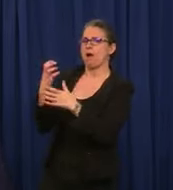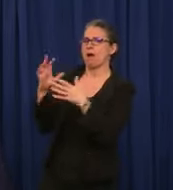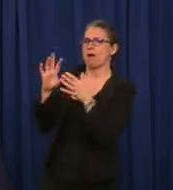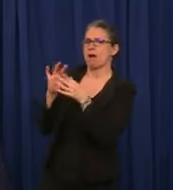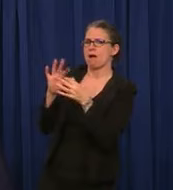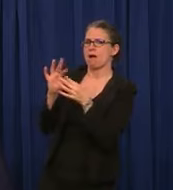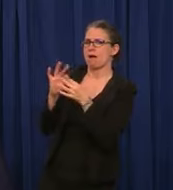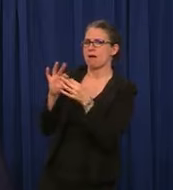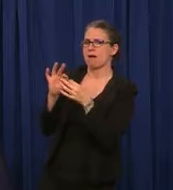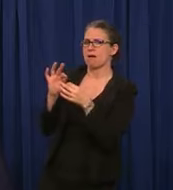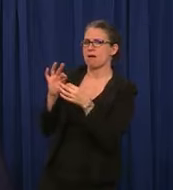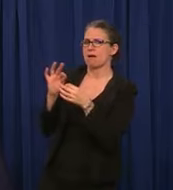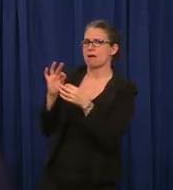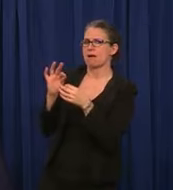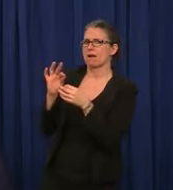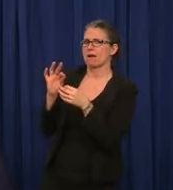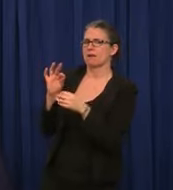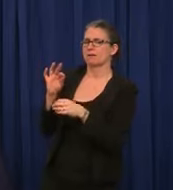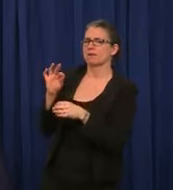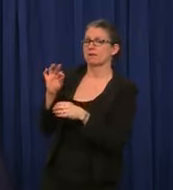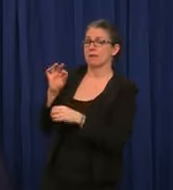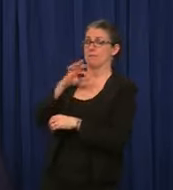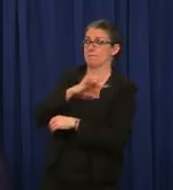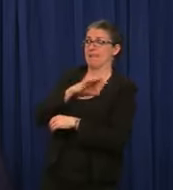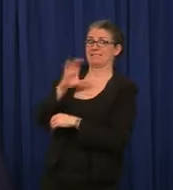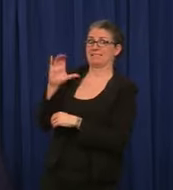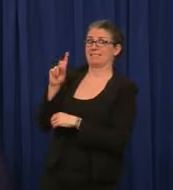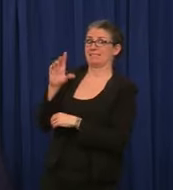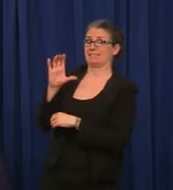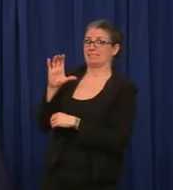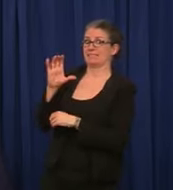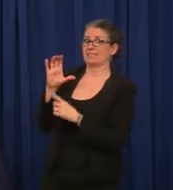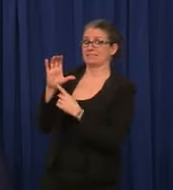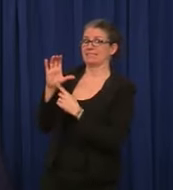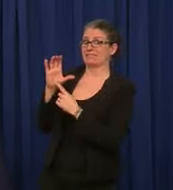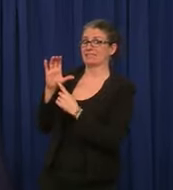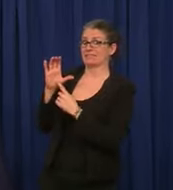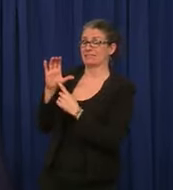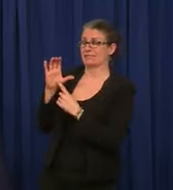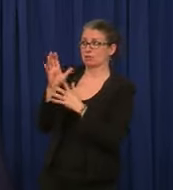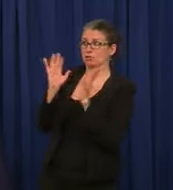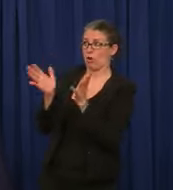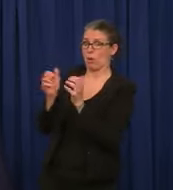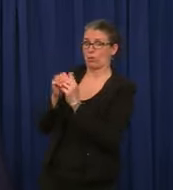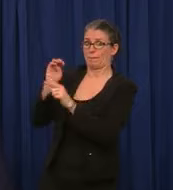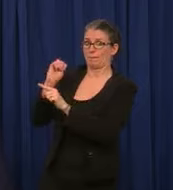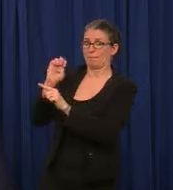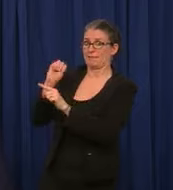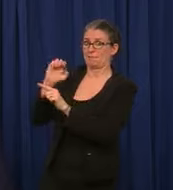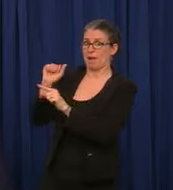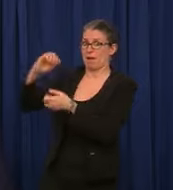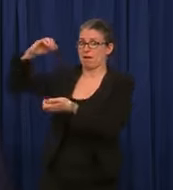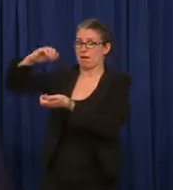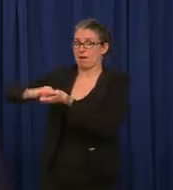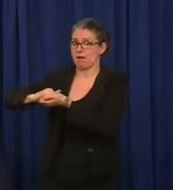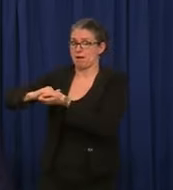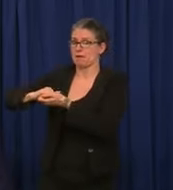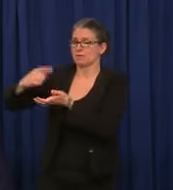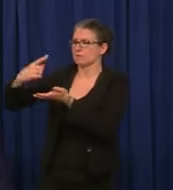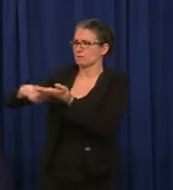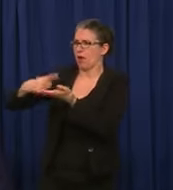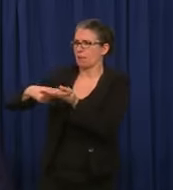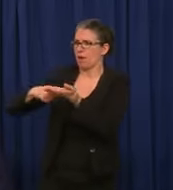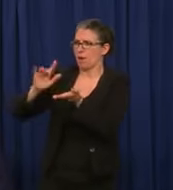NEMA in regards to a medical surge. You've said that cases are likely to continue to